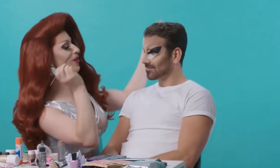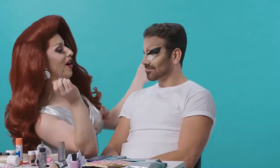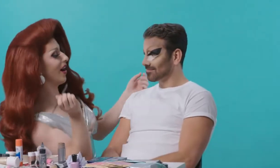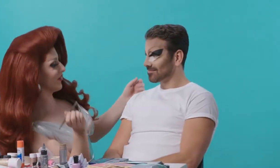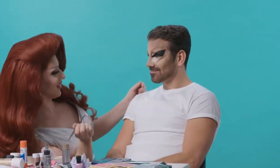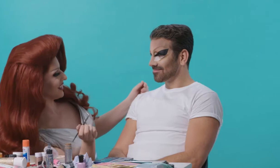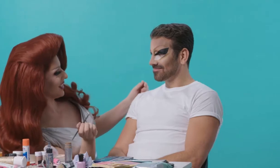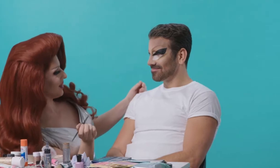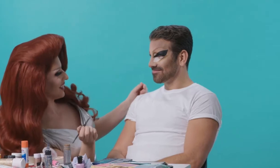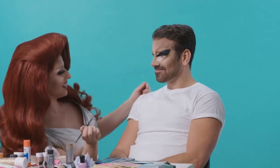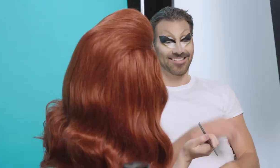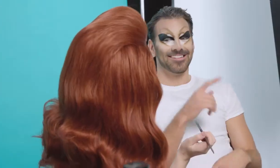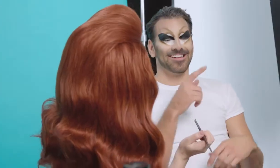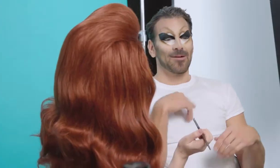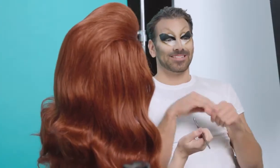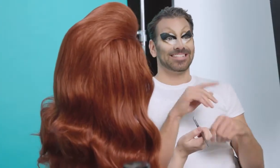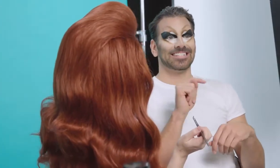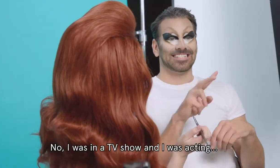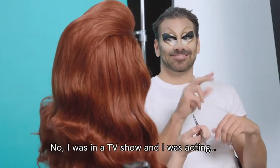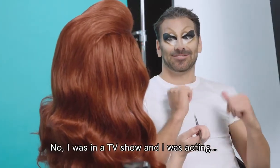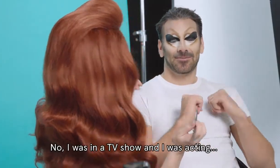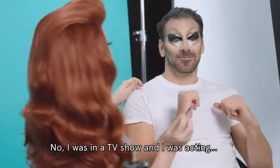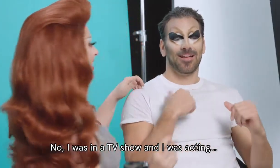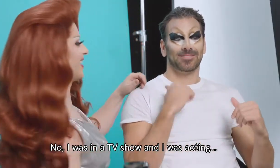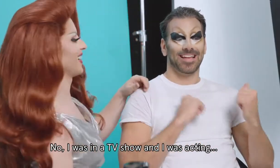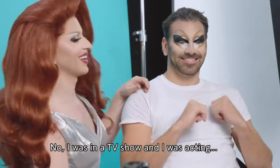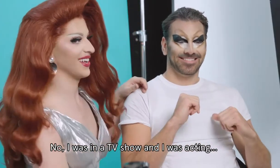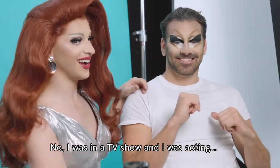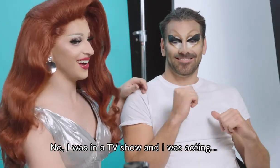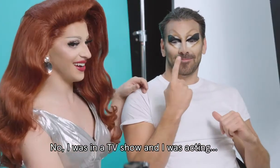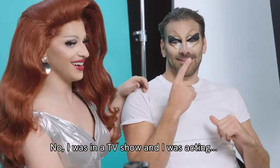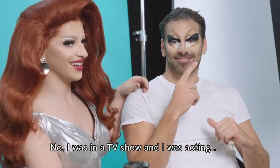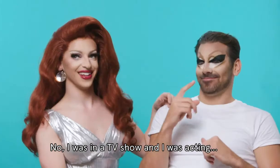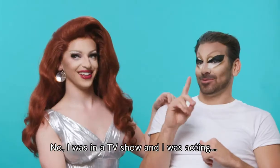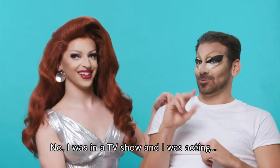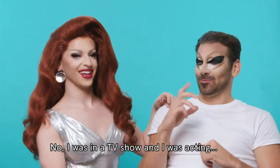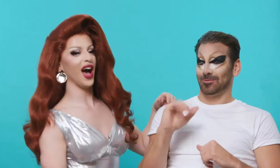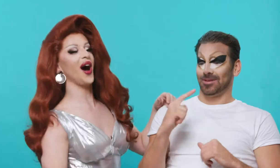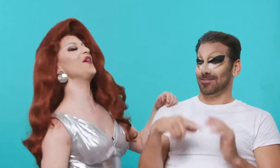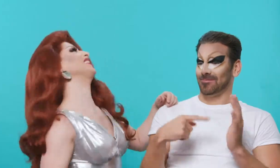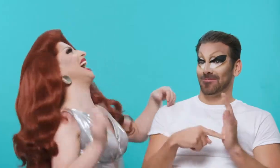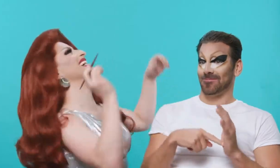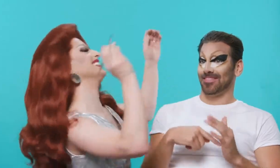You were offering a dick pic? No, I was in a TV show. Uh-huh. And I was acting. Okay!